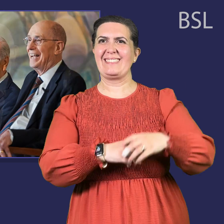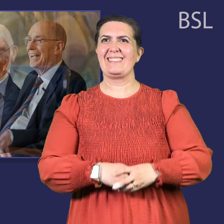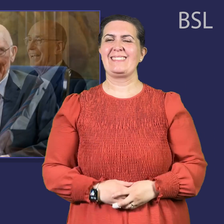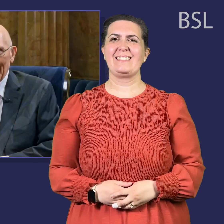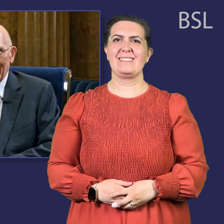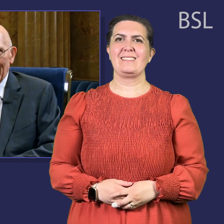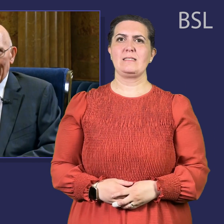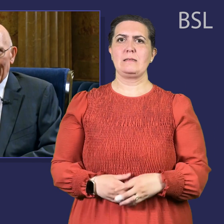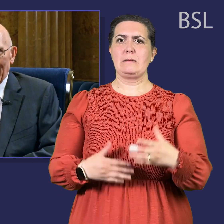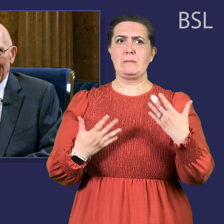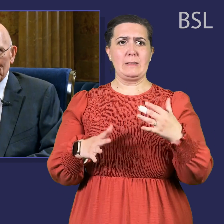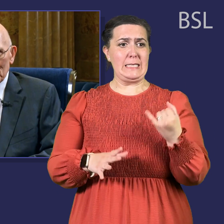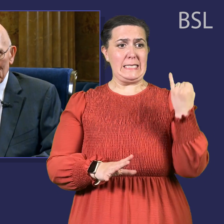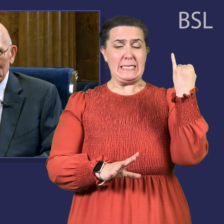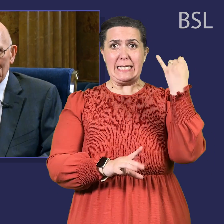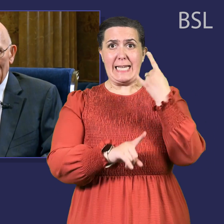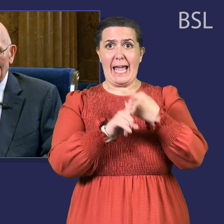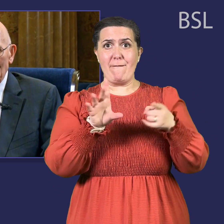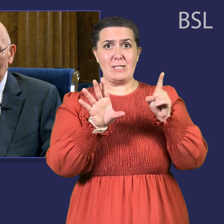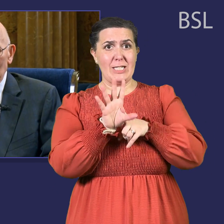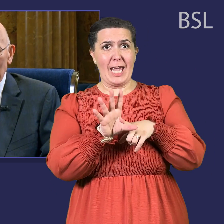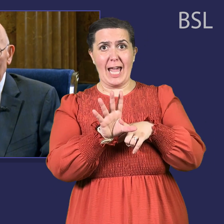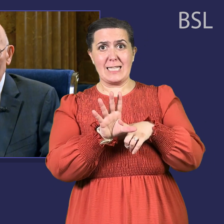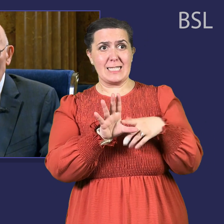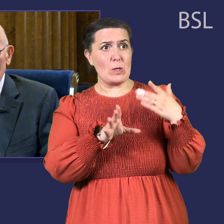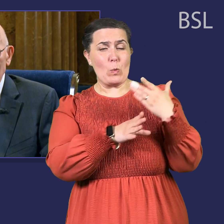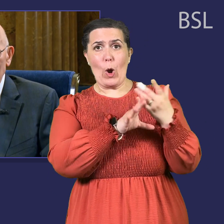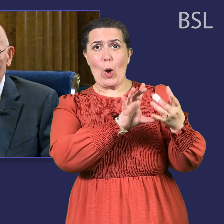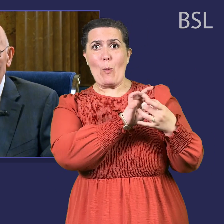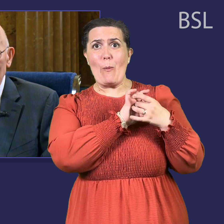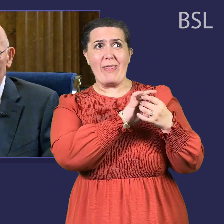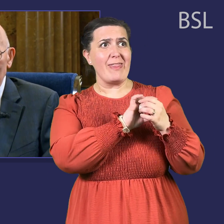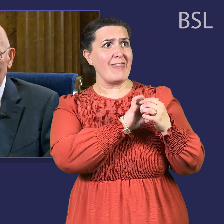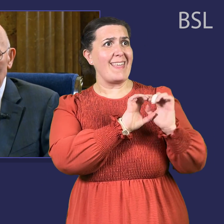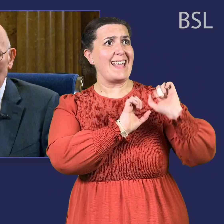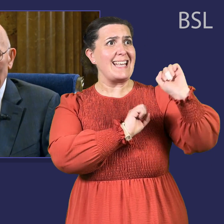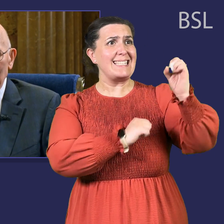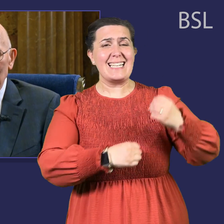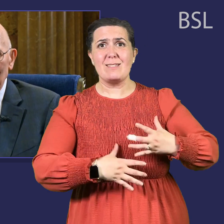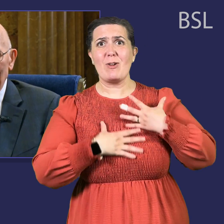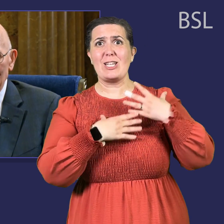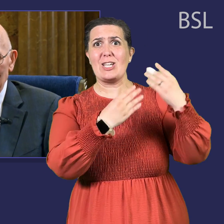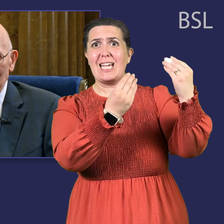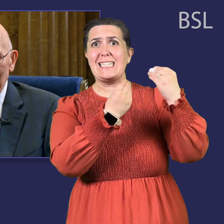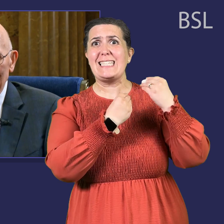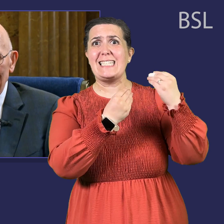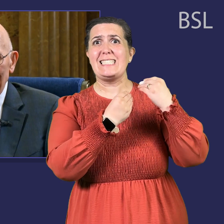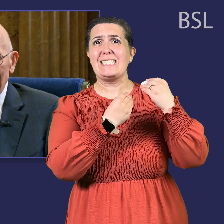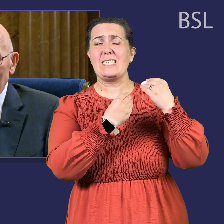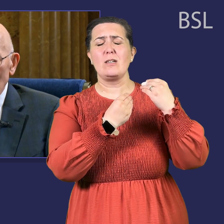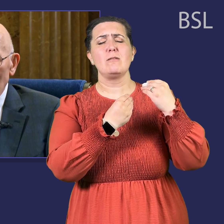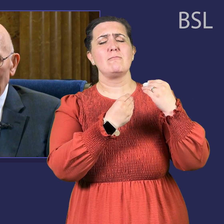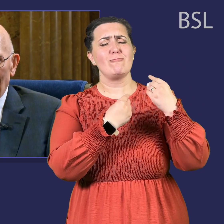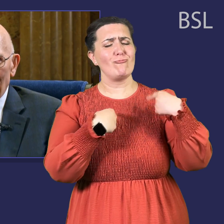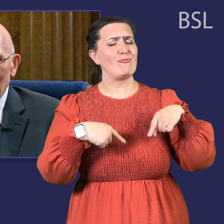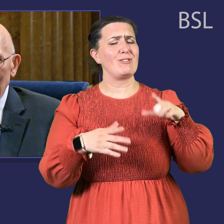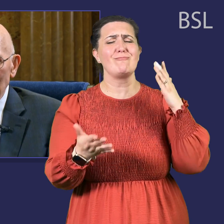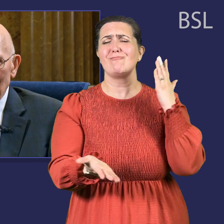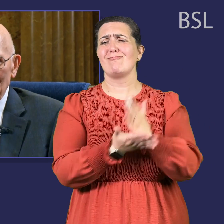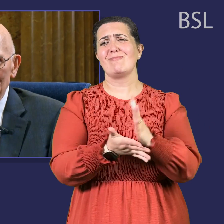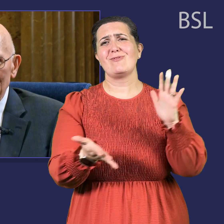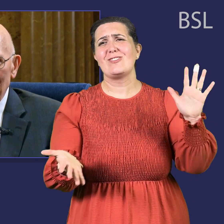Nelson. After 6.5 years of experiencing his inspiration and teaching, we